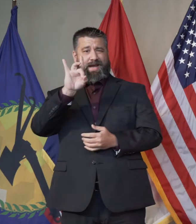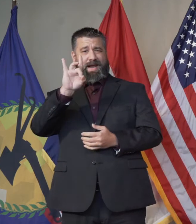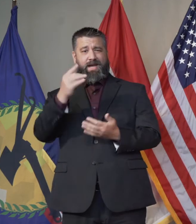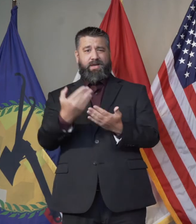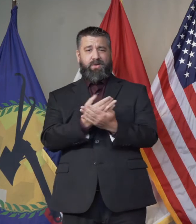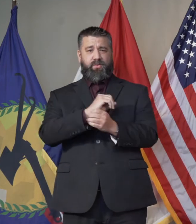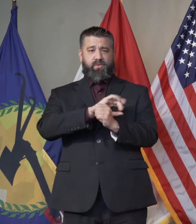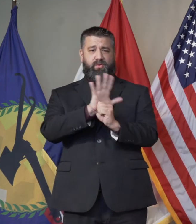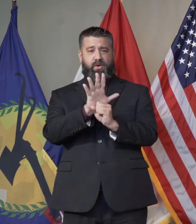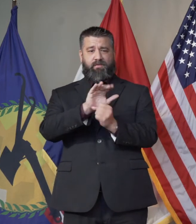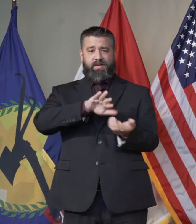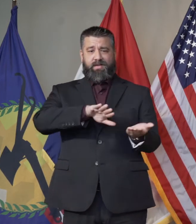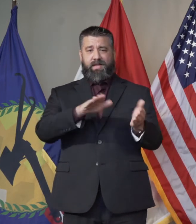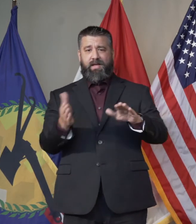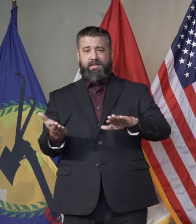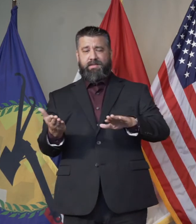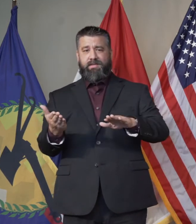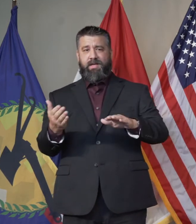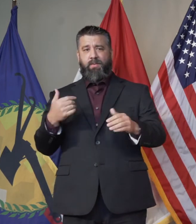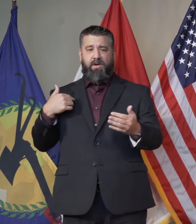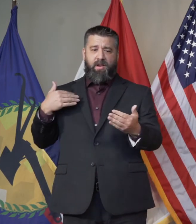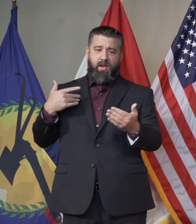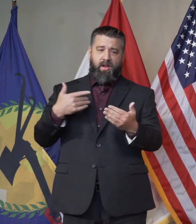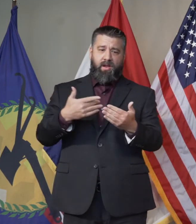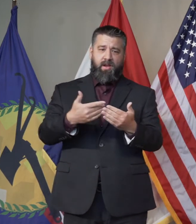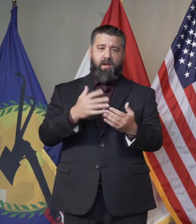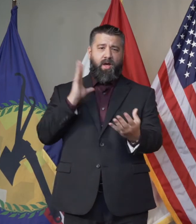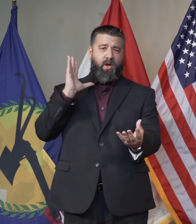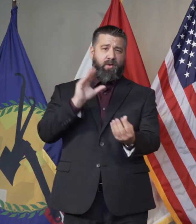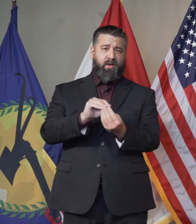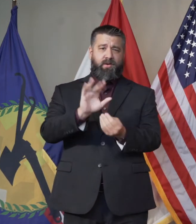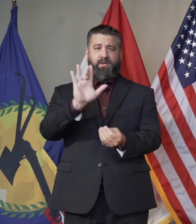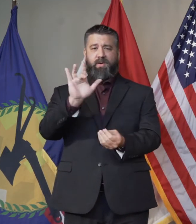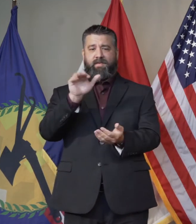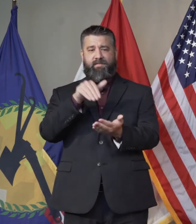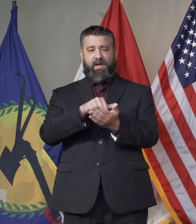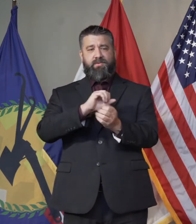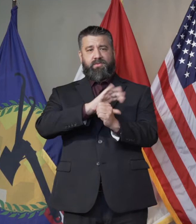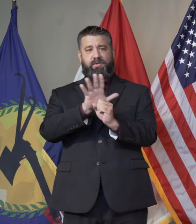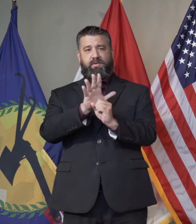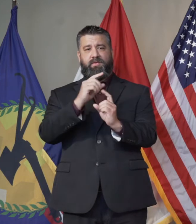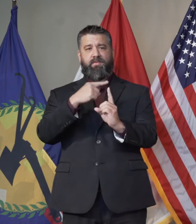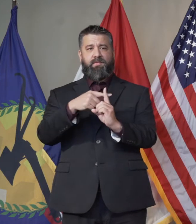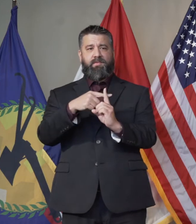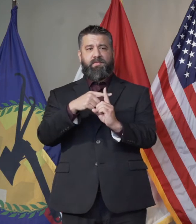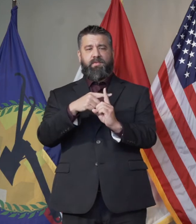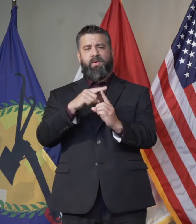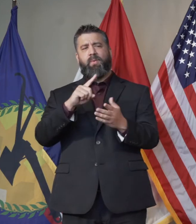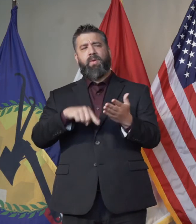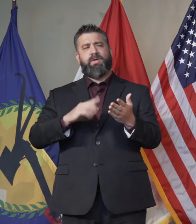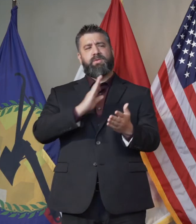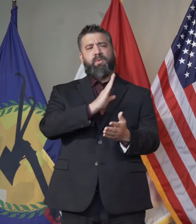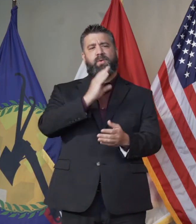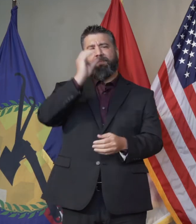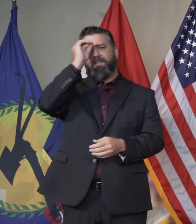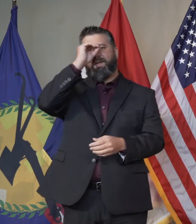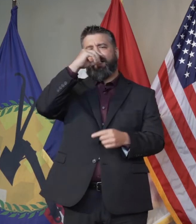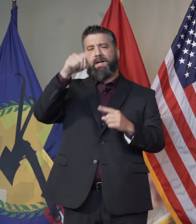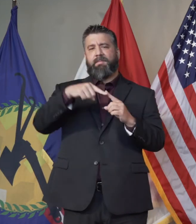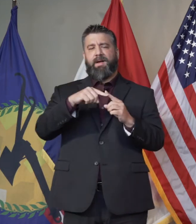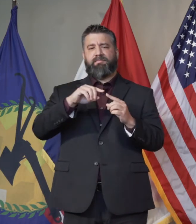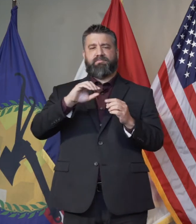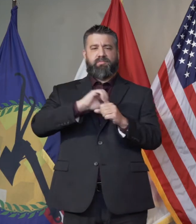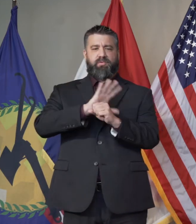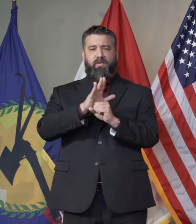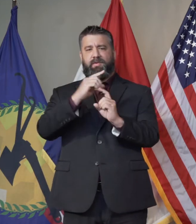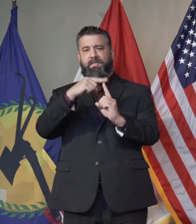and we're approaching 25,000 cases total. What is your thought on the trajectory of the numbers at this time across